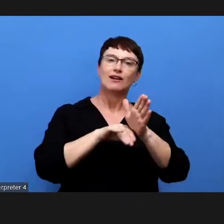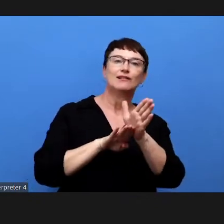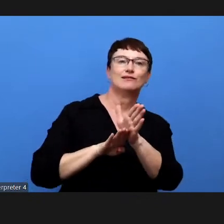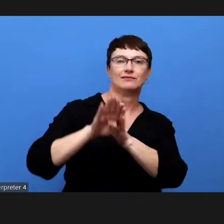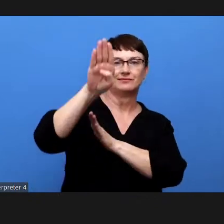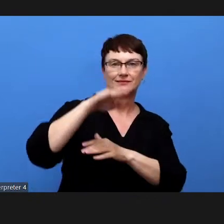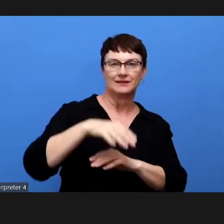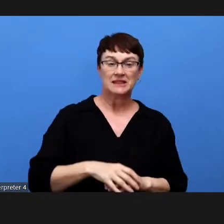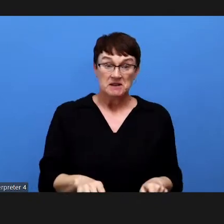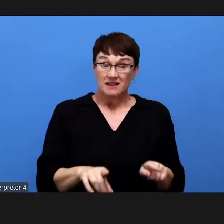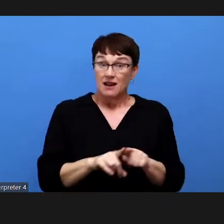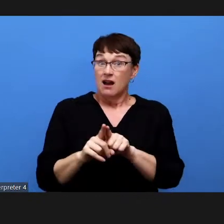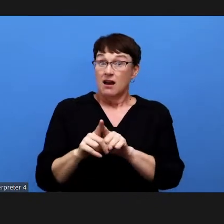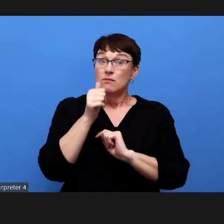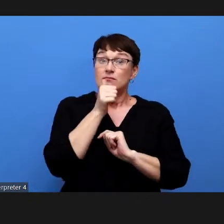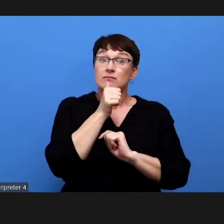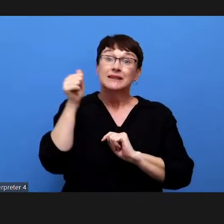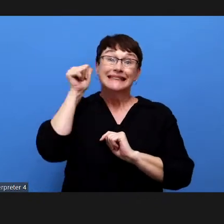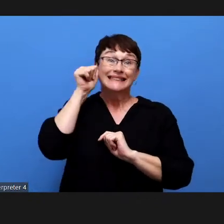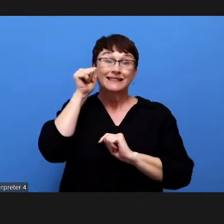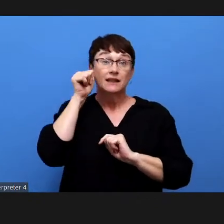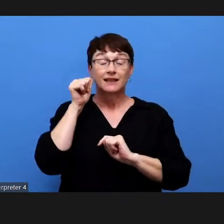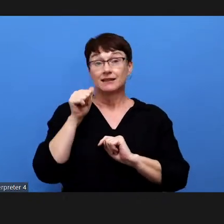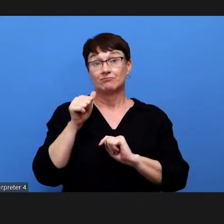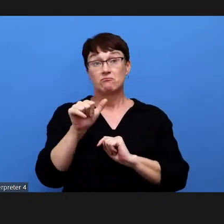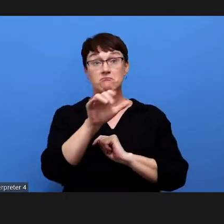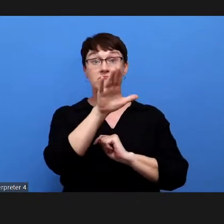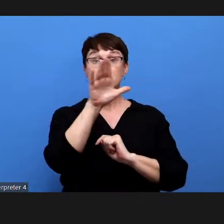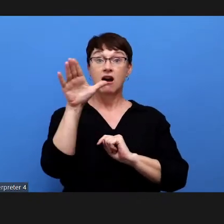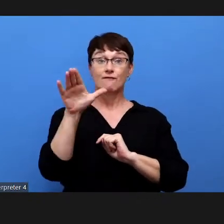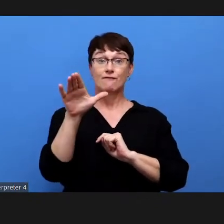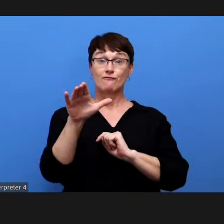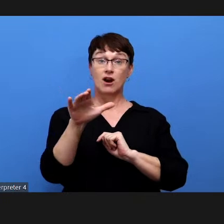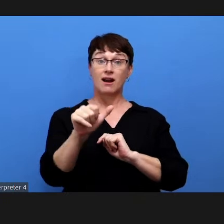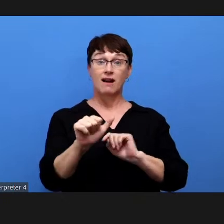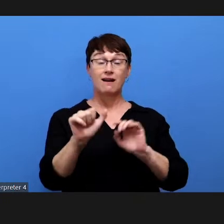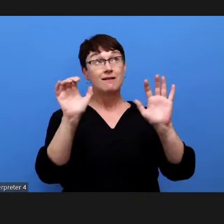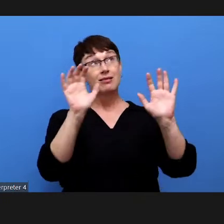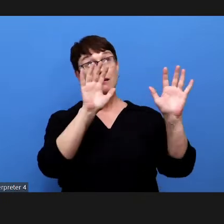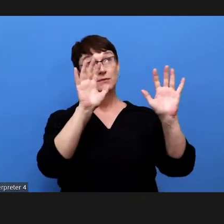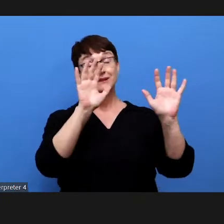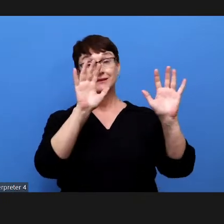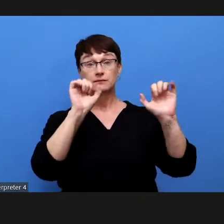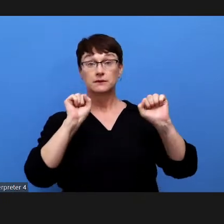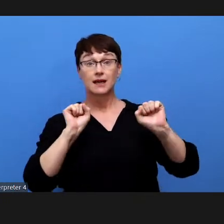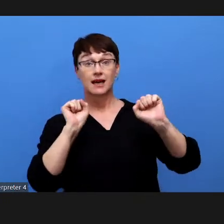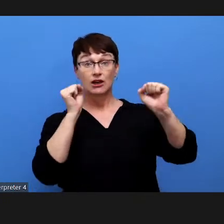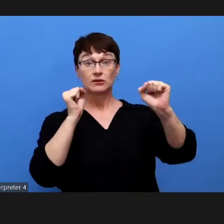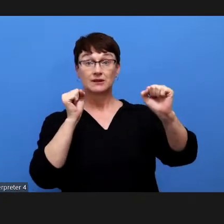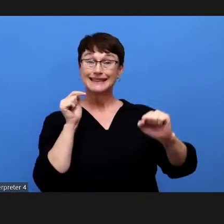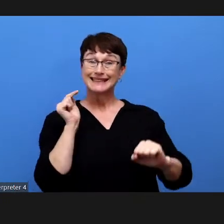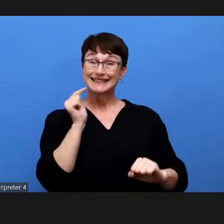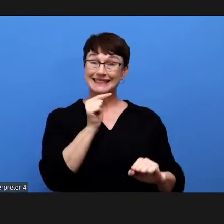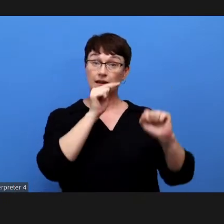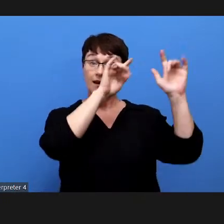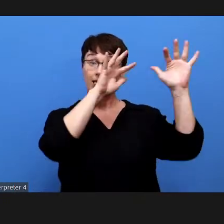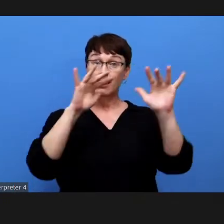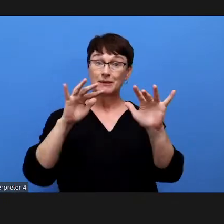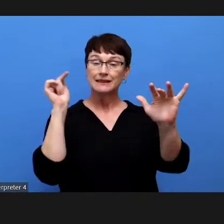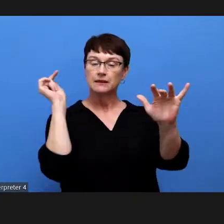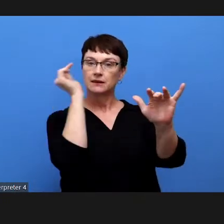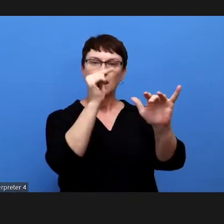discussion on the opportunities to attract carbon financing into